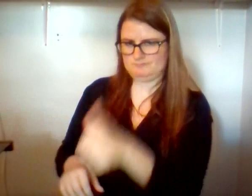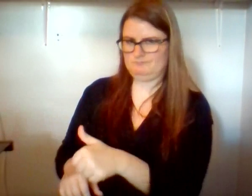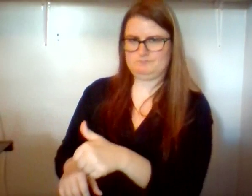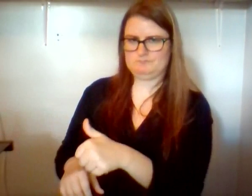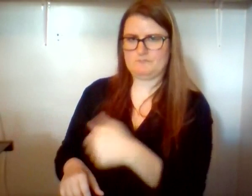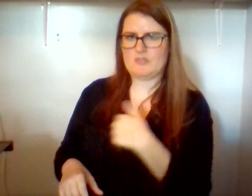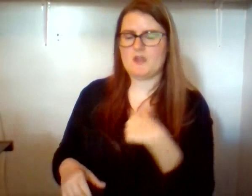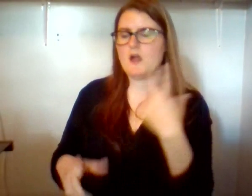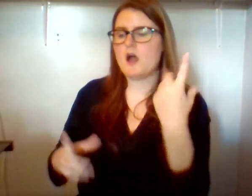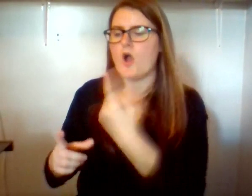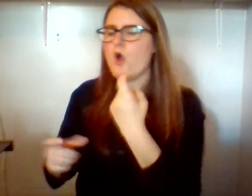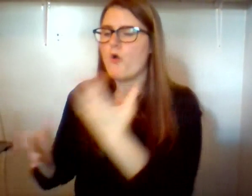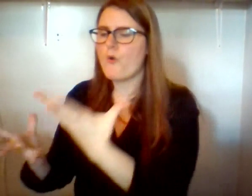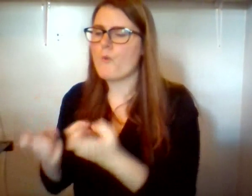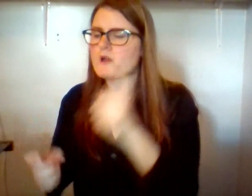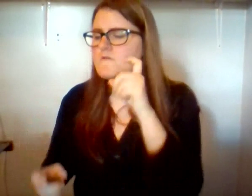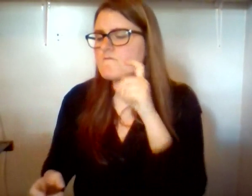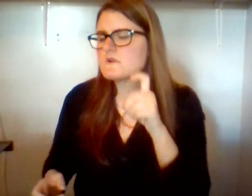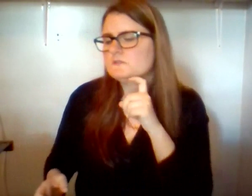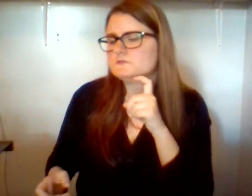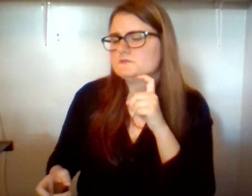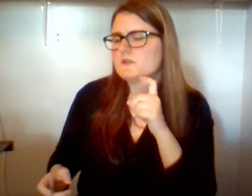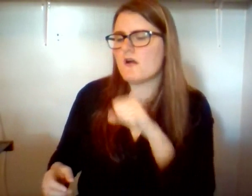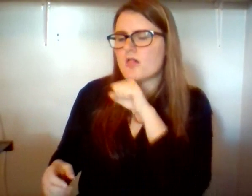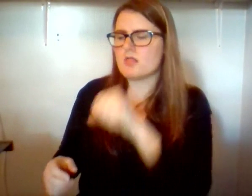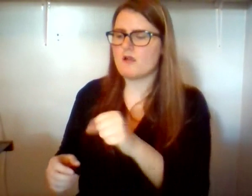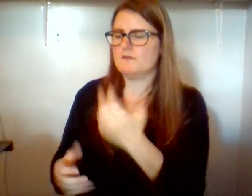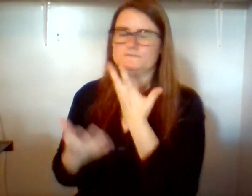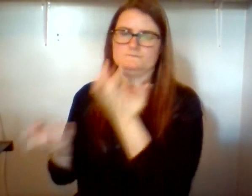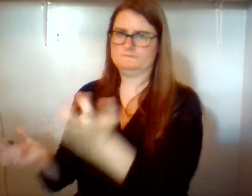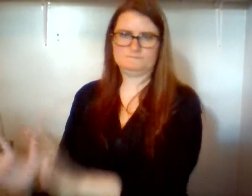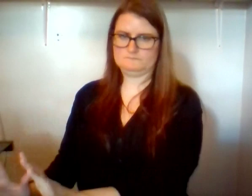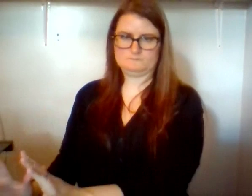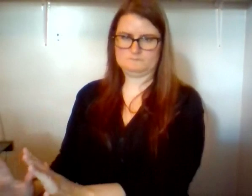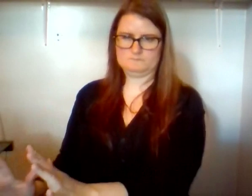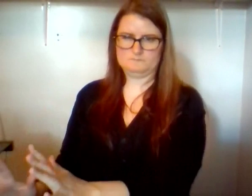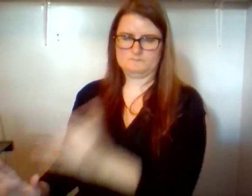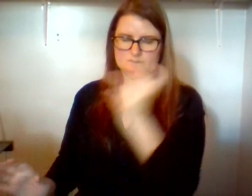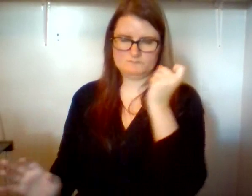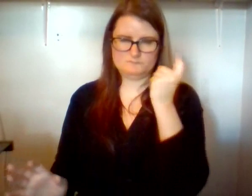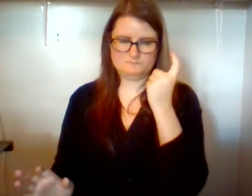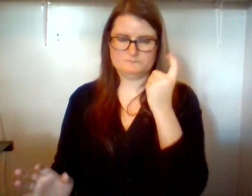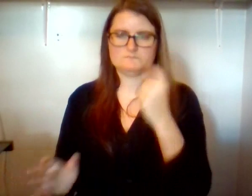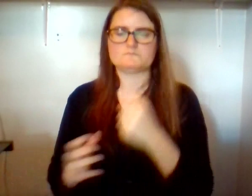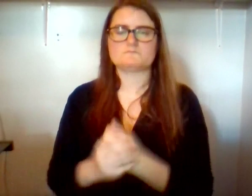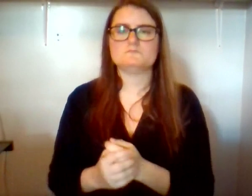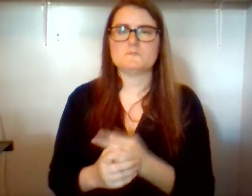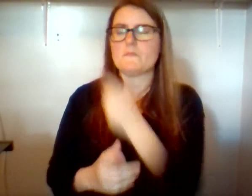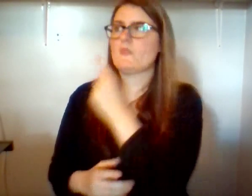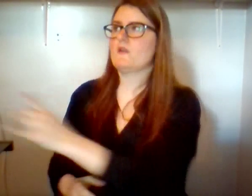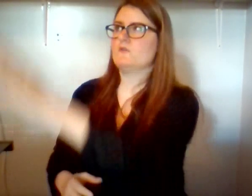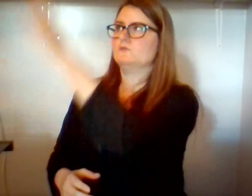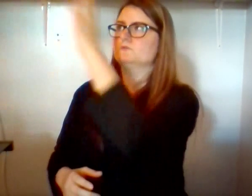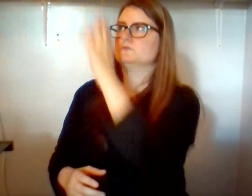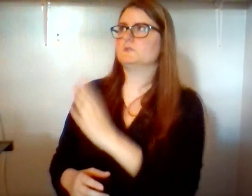personal way. So marriage is where God means for that beautiful, whole commitment